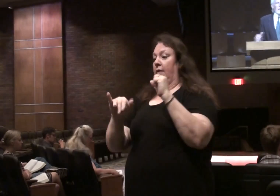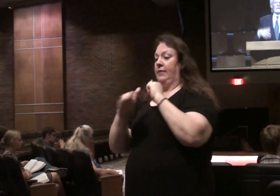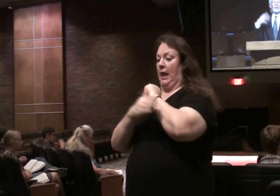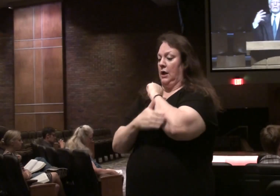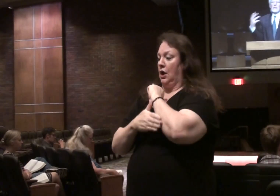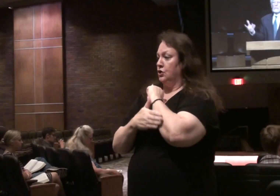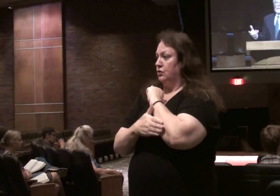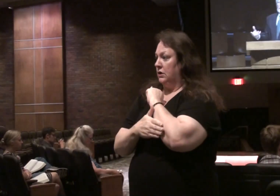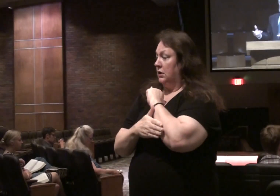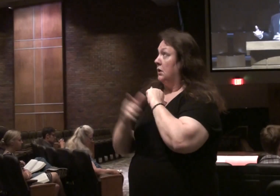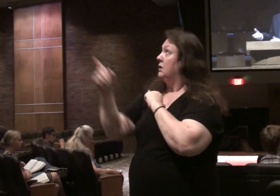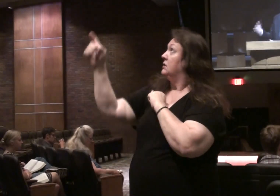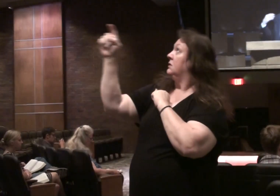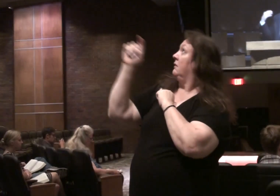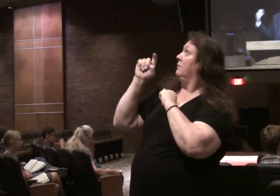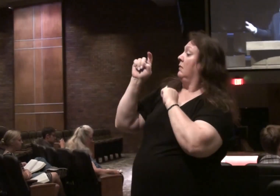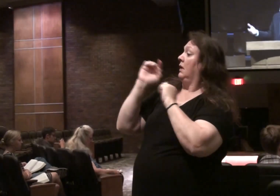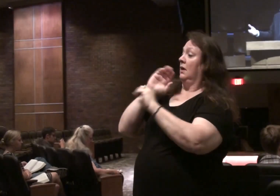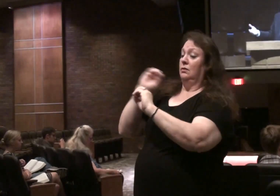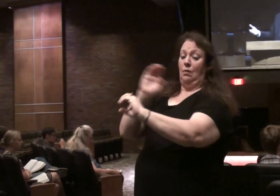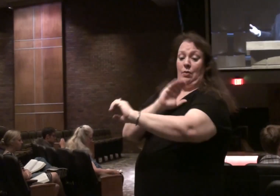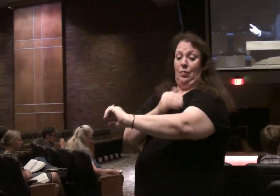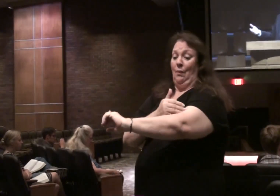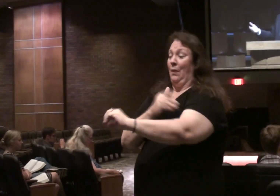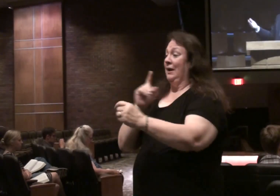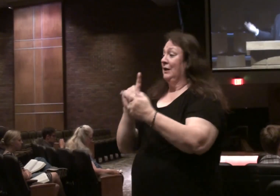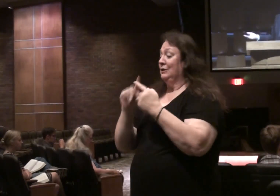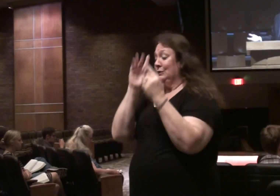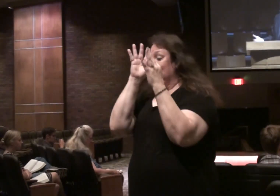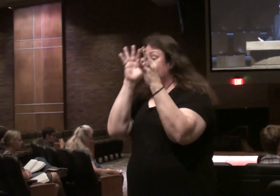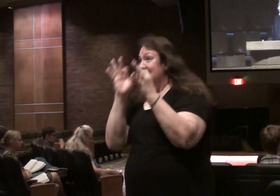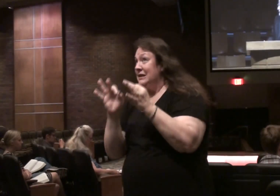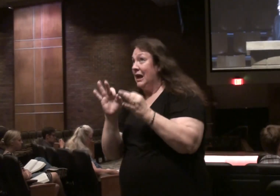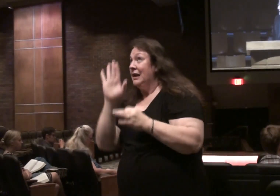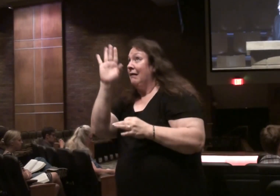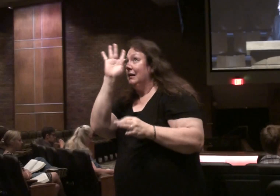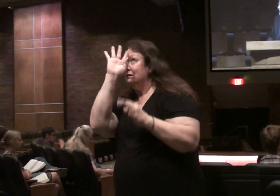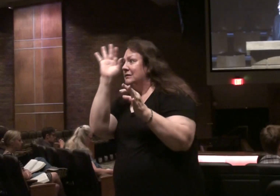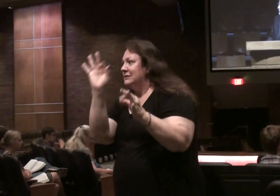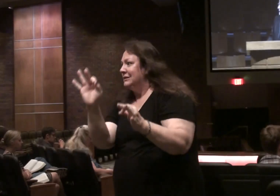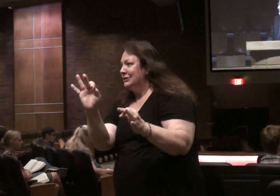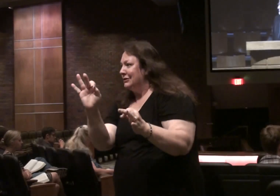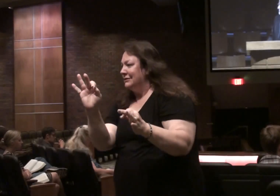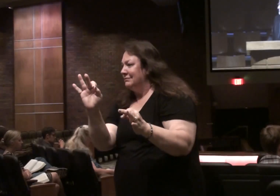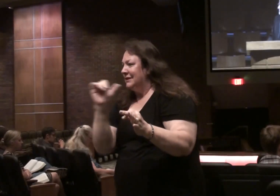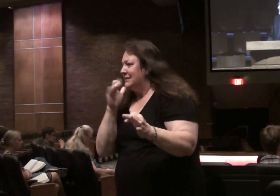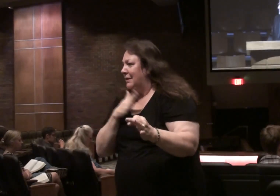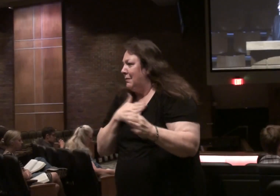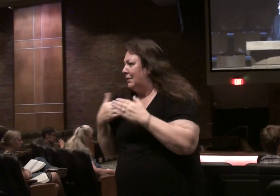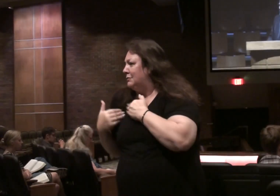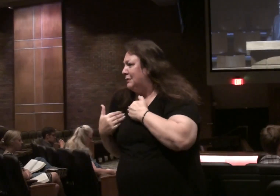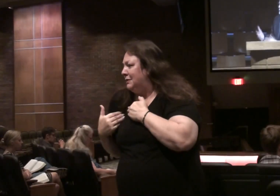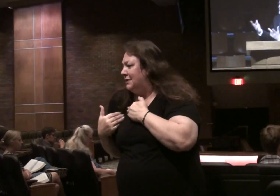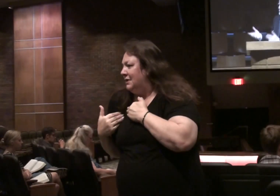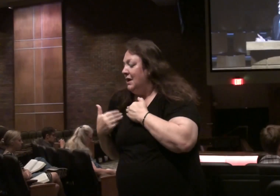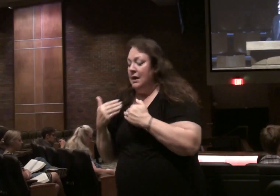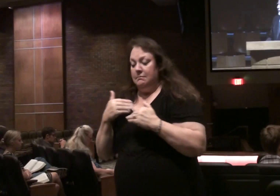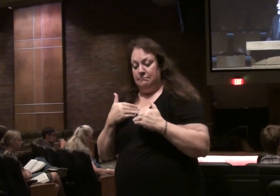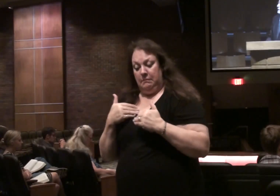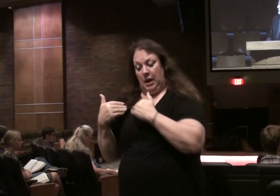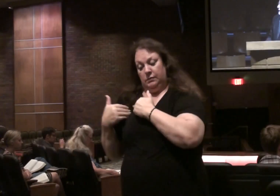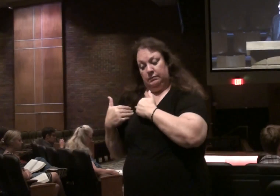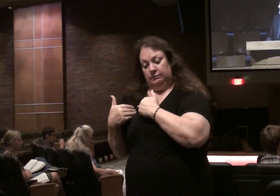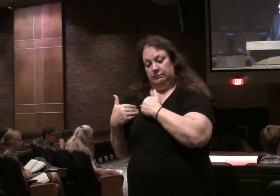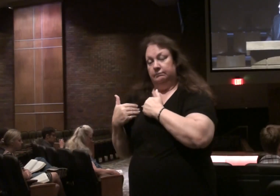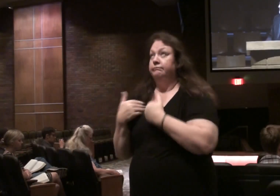country, He's not given me the authority then to decide on the decisions for the country. And my role is clear.